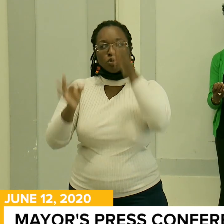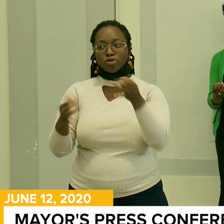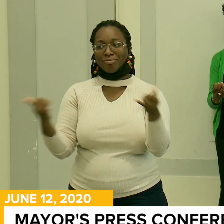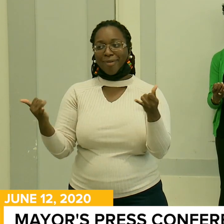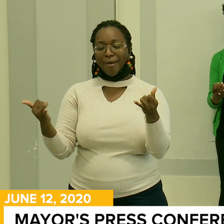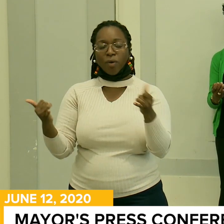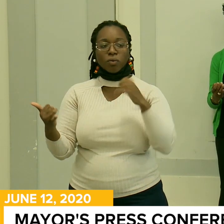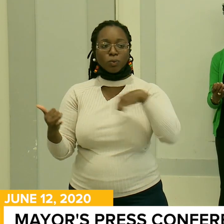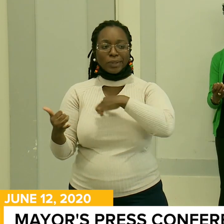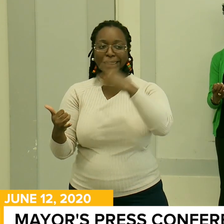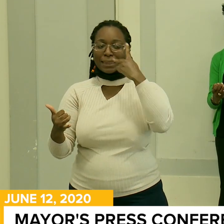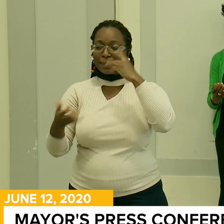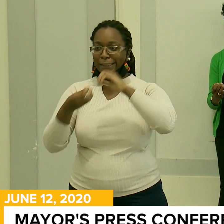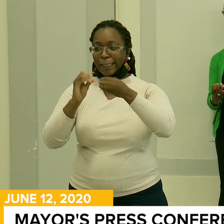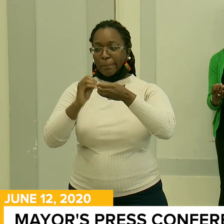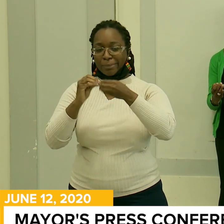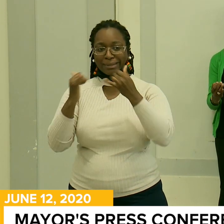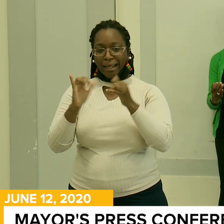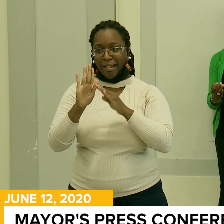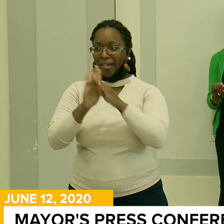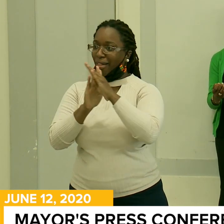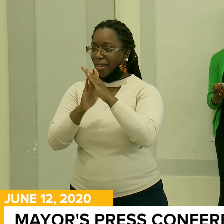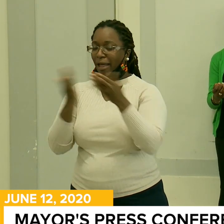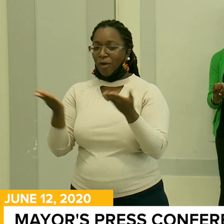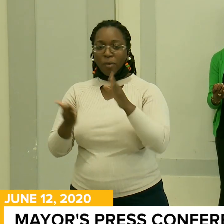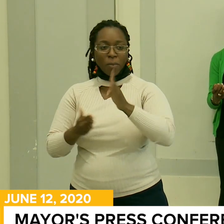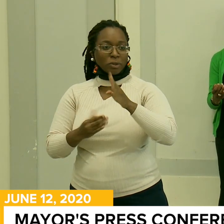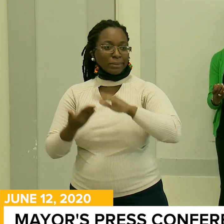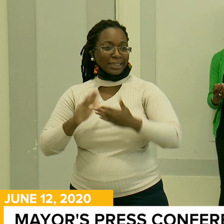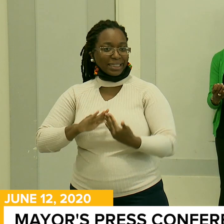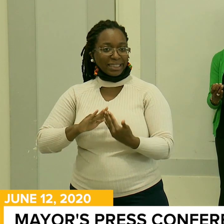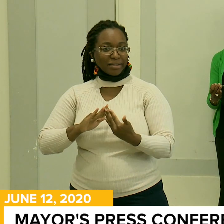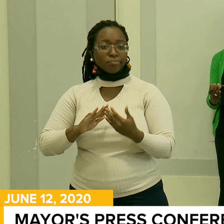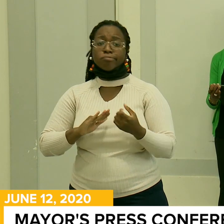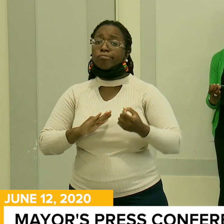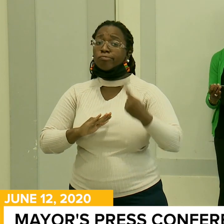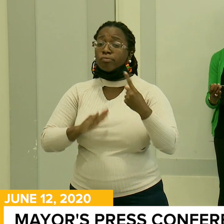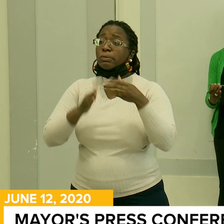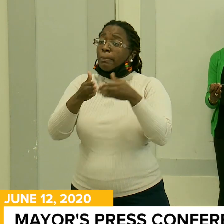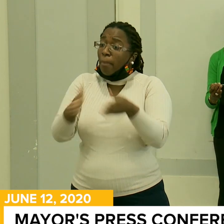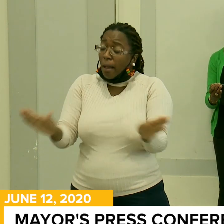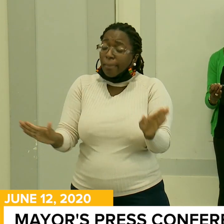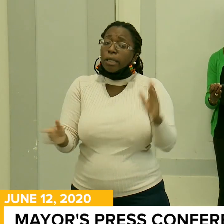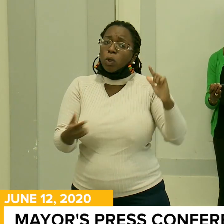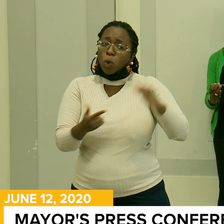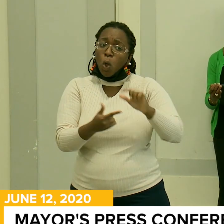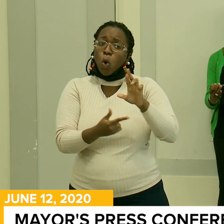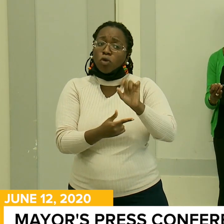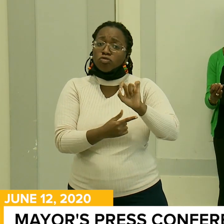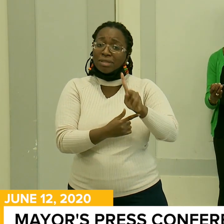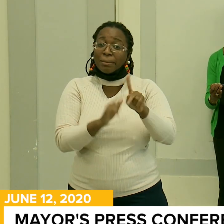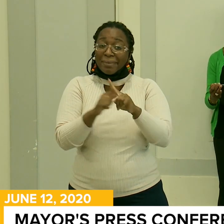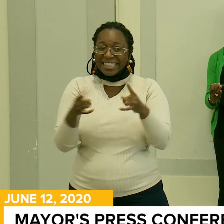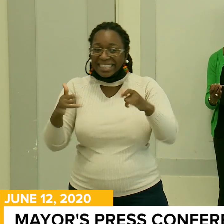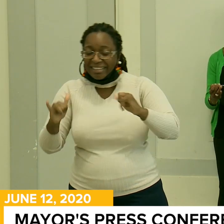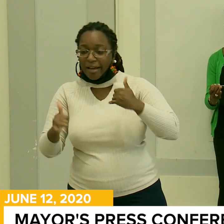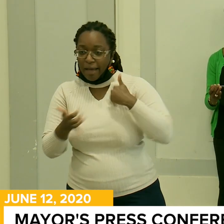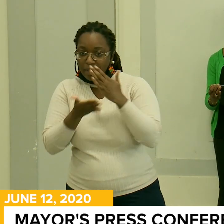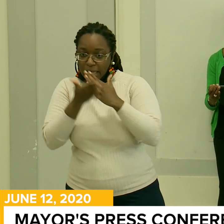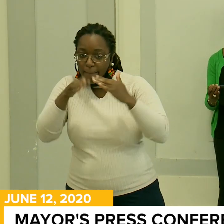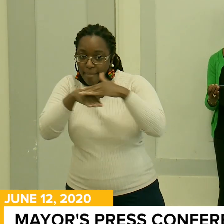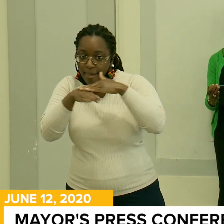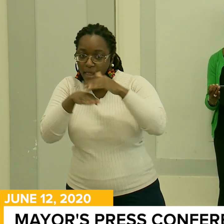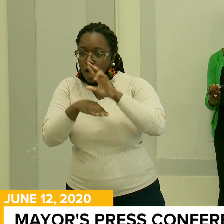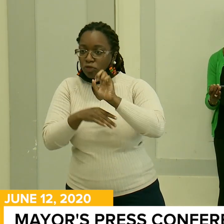Baltimore City. Again, this is a low risk for public, but not without risk. I'll say it again. This